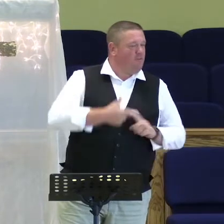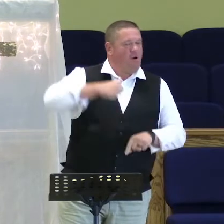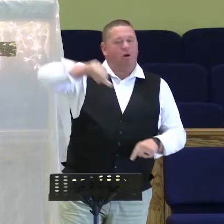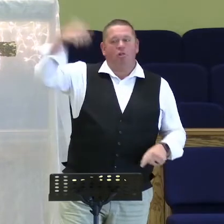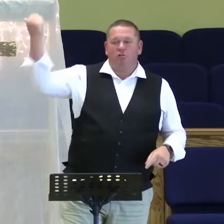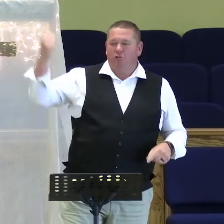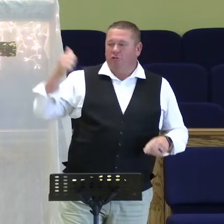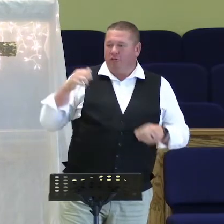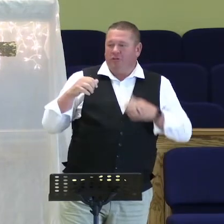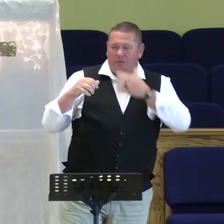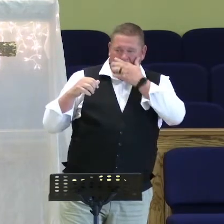guest speaker from another